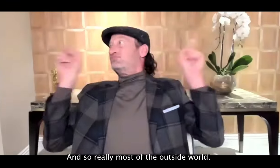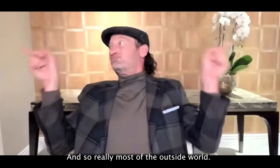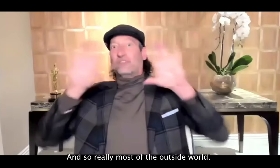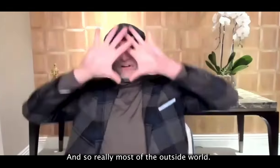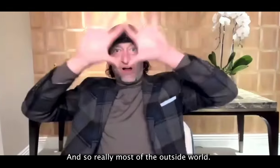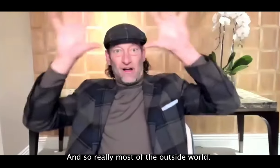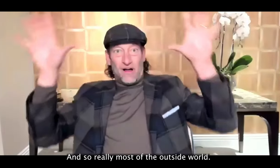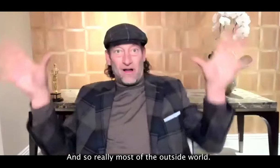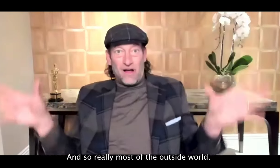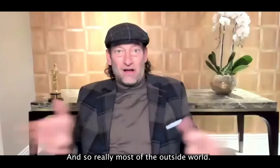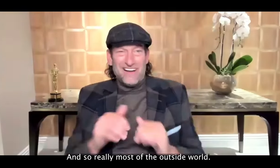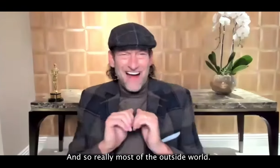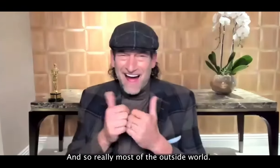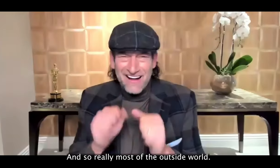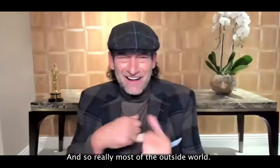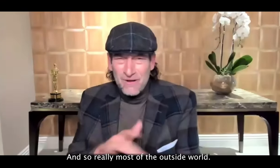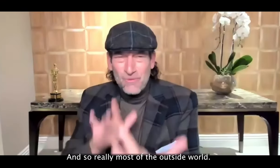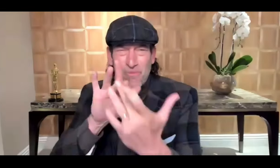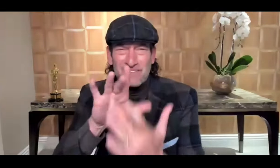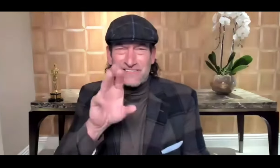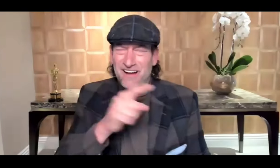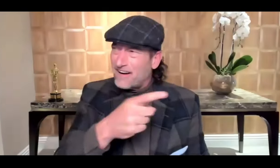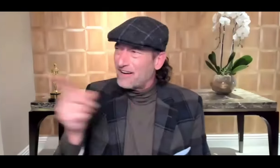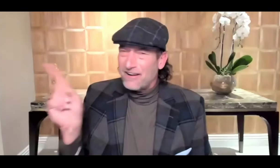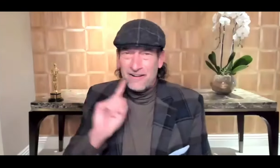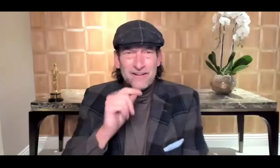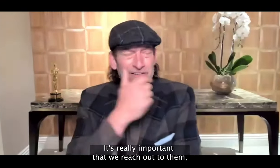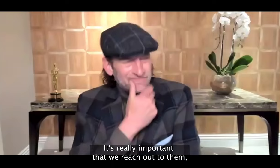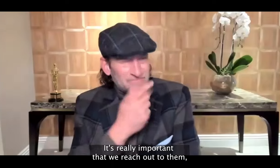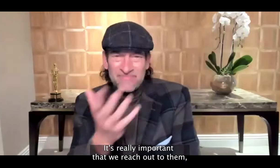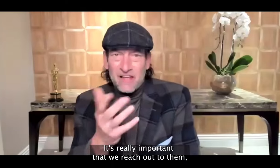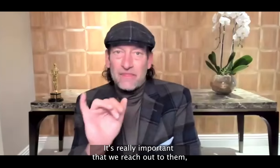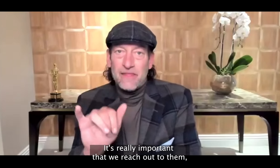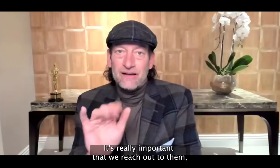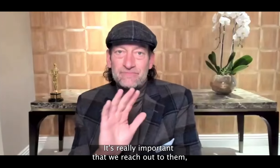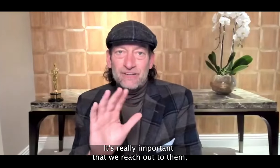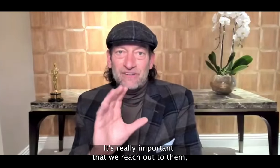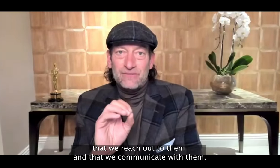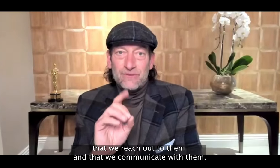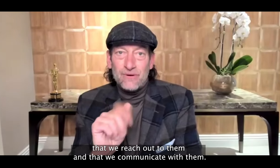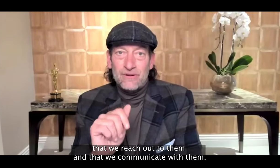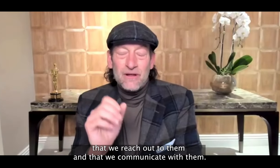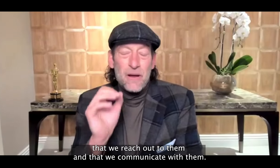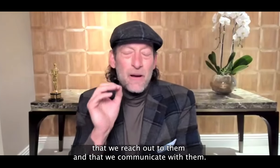And so really, most of the outside world, it's really important that we reach to them, that we reach out to them, and